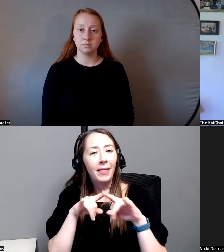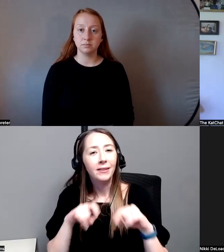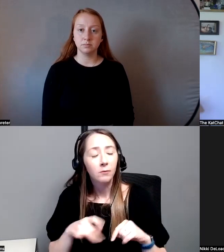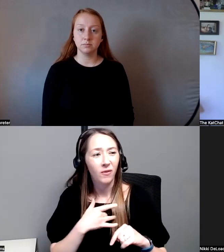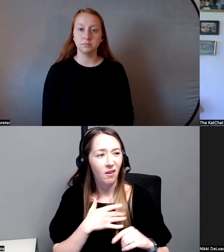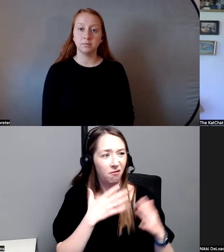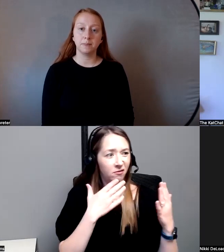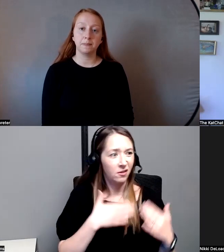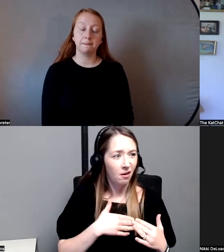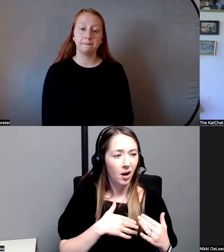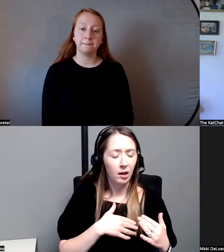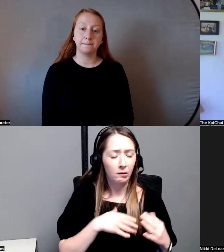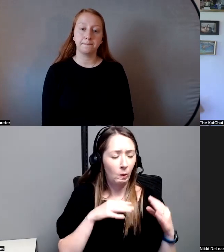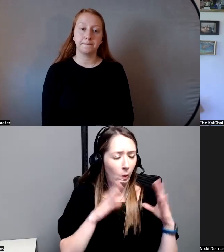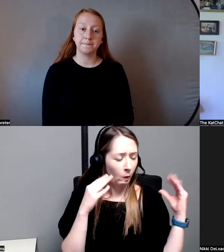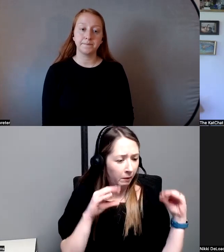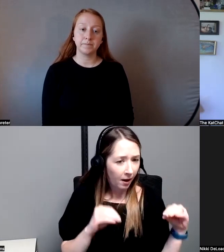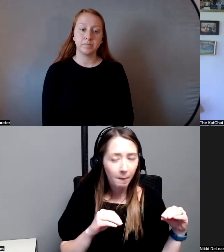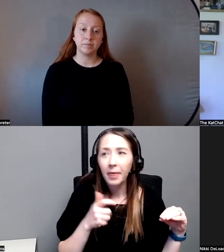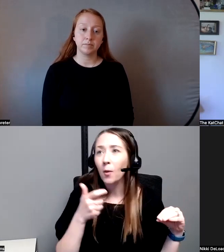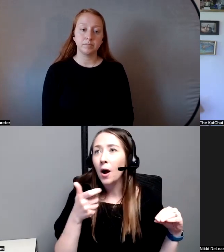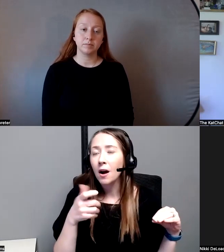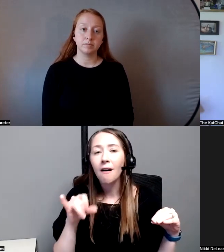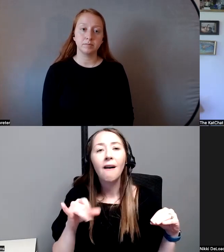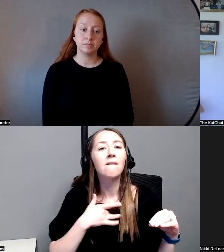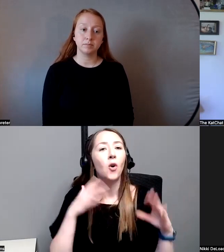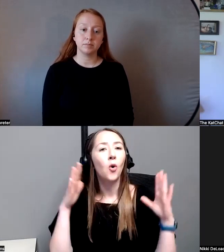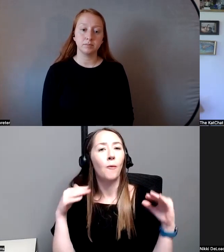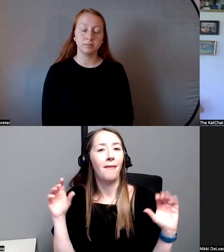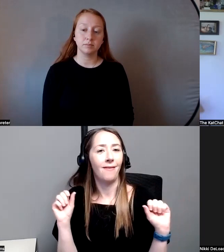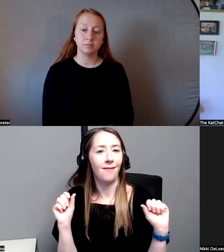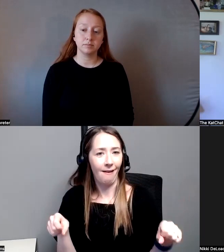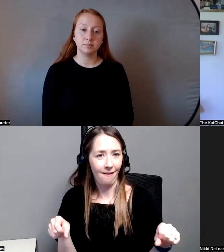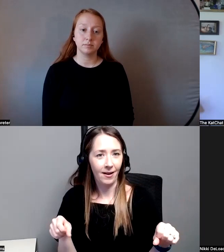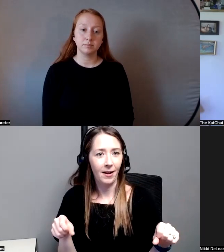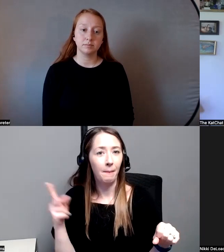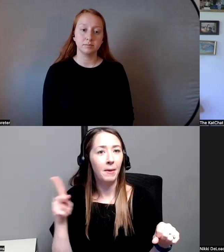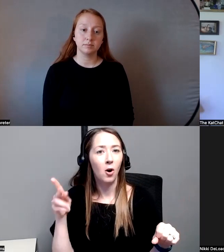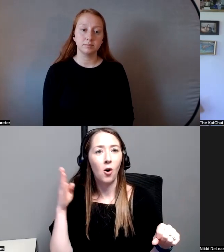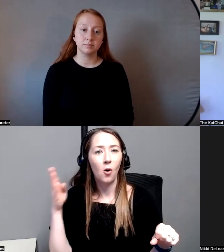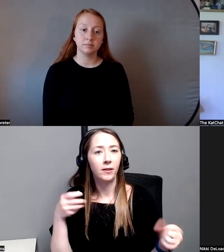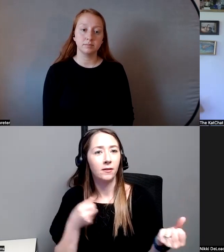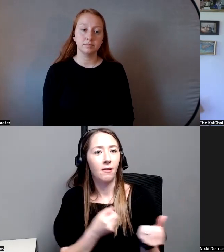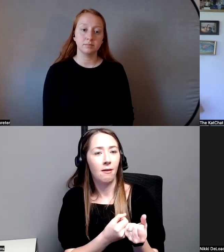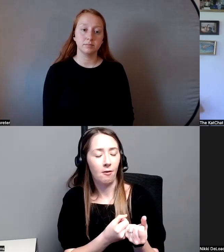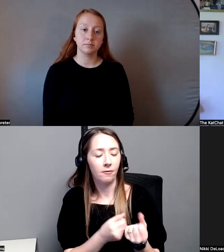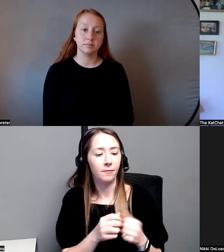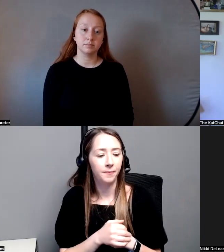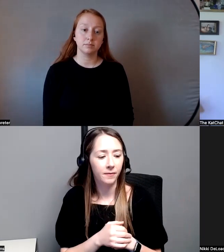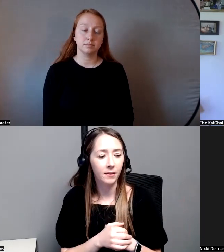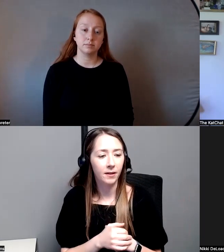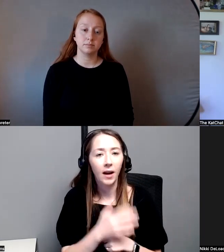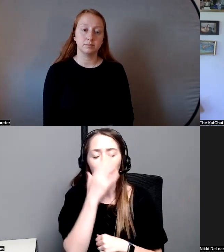valley of grief, that they really don't ever leave us. And I do believe that, as hard as it is, and it is